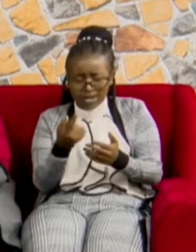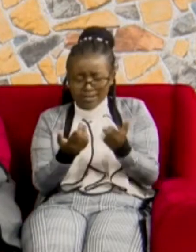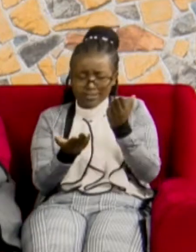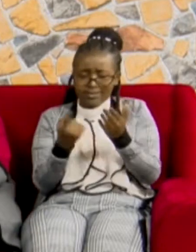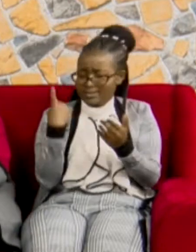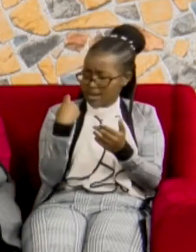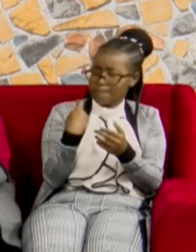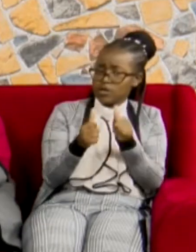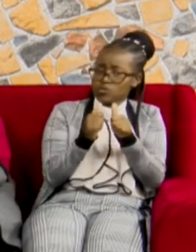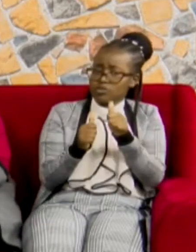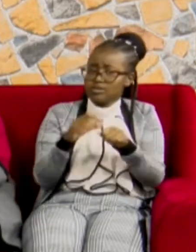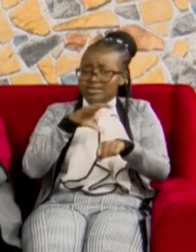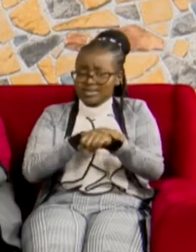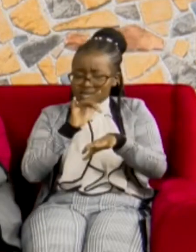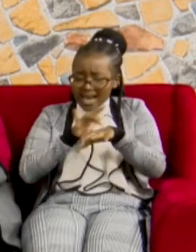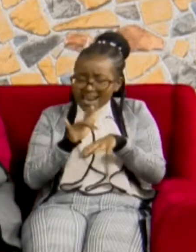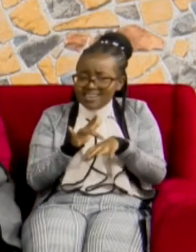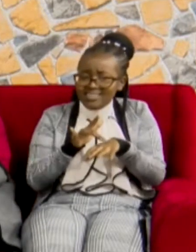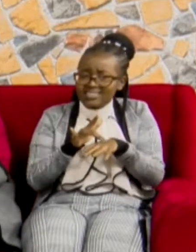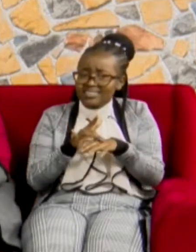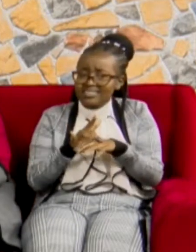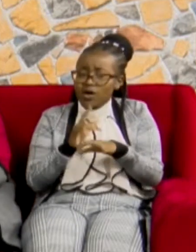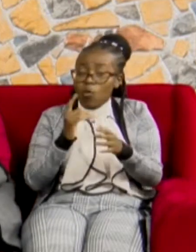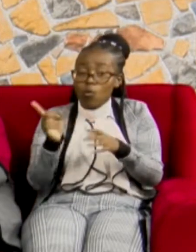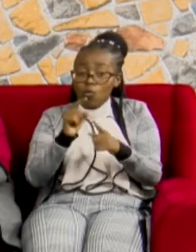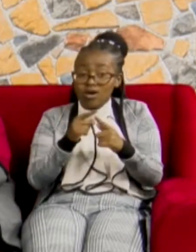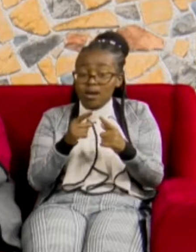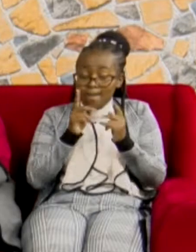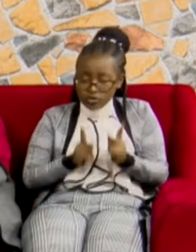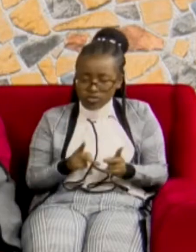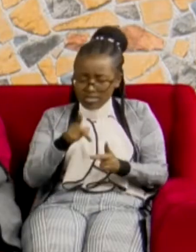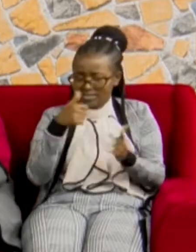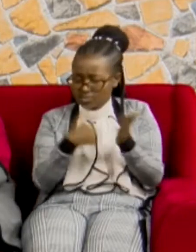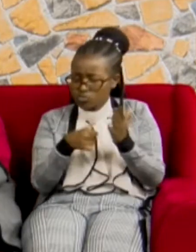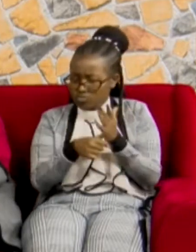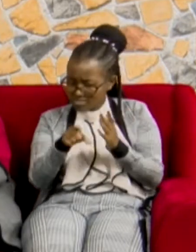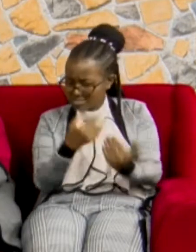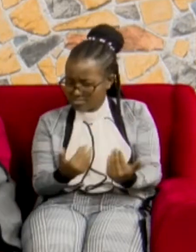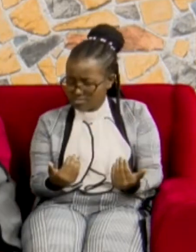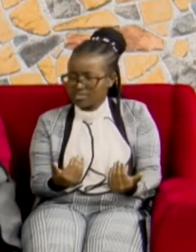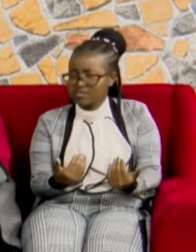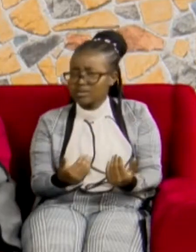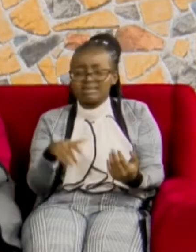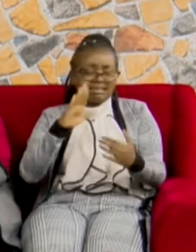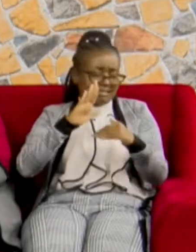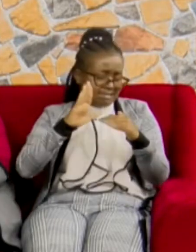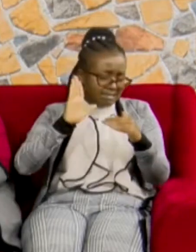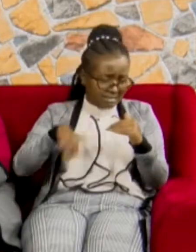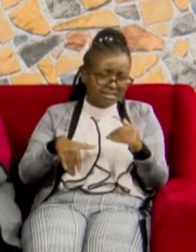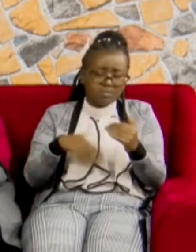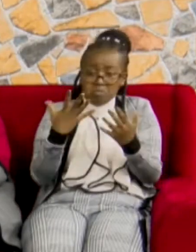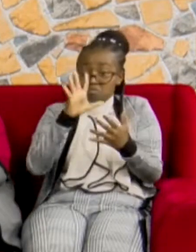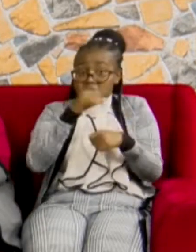which we get intervention, or actually just when someone says, okay, something is the matter, we're catching it very late, like 5 years